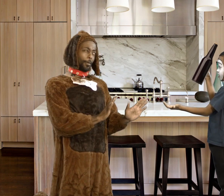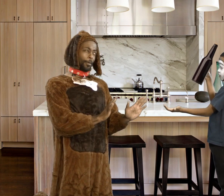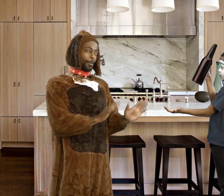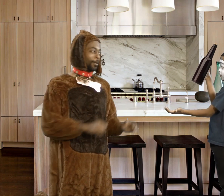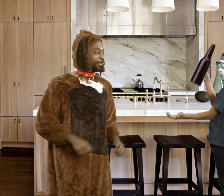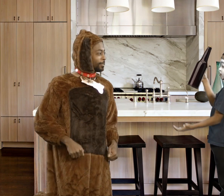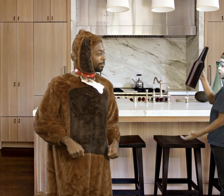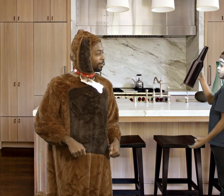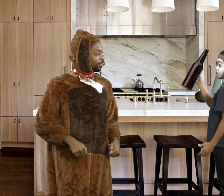Then how?